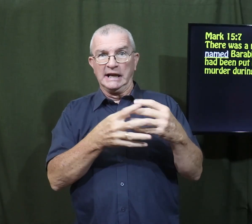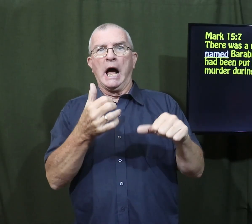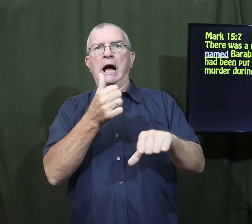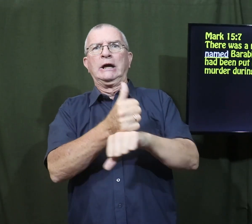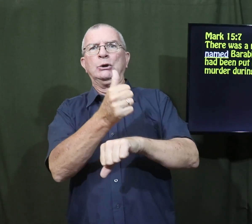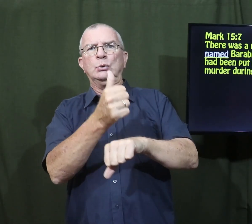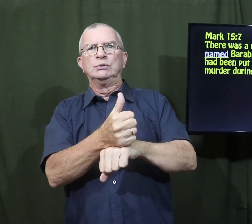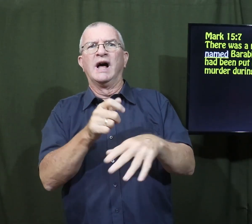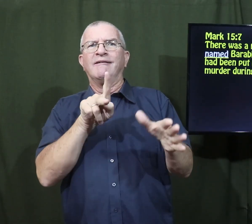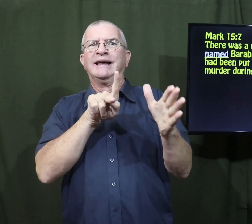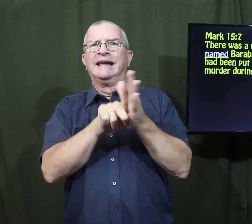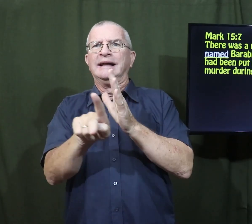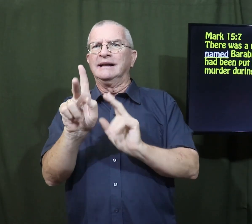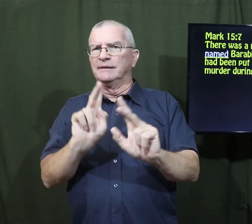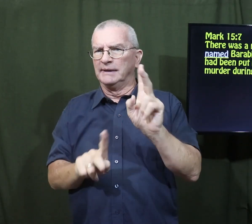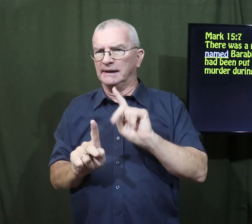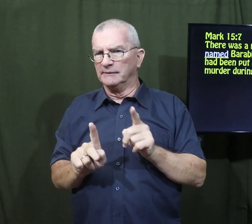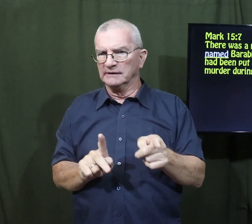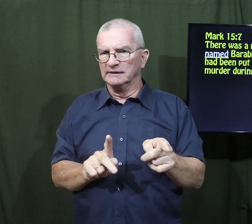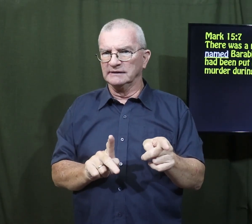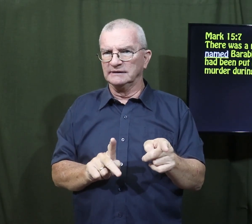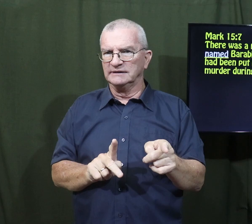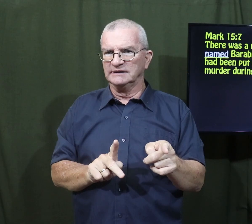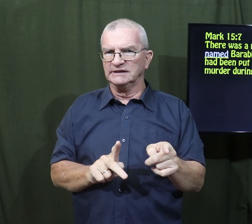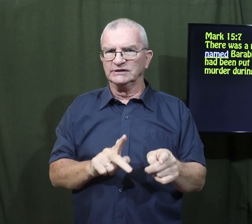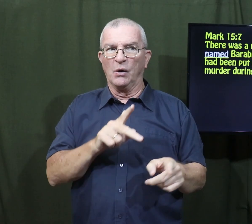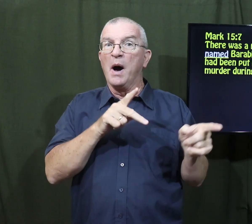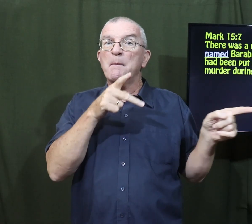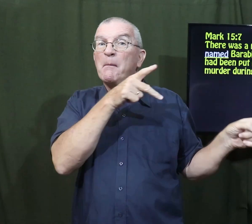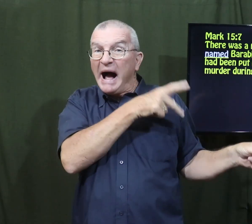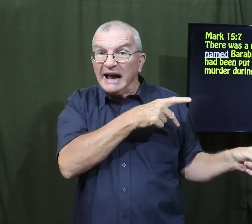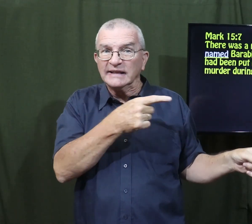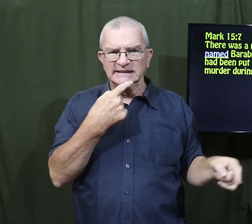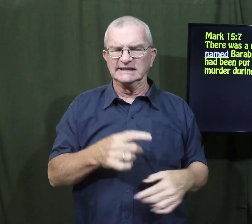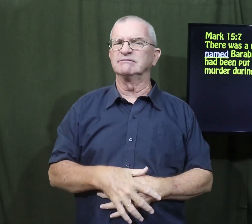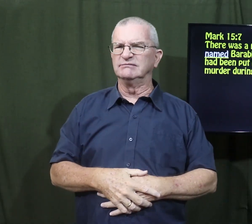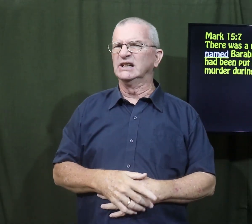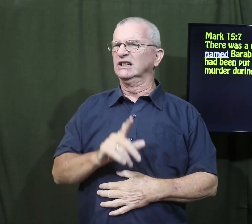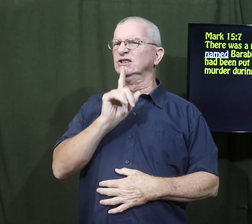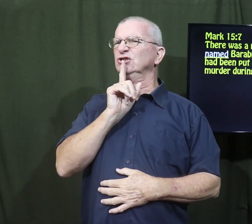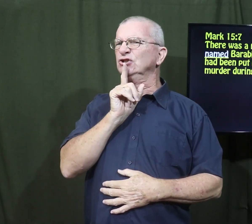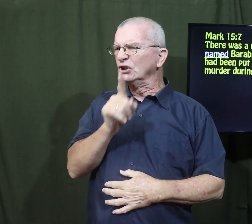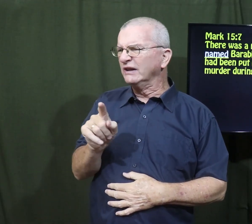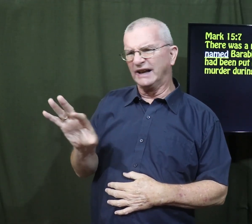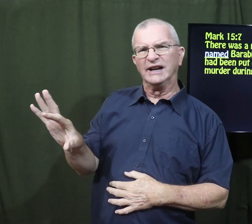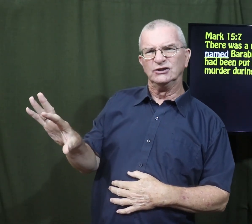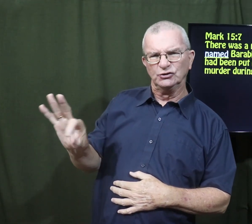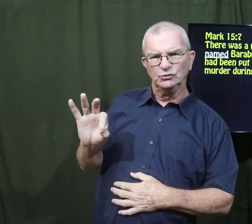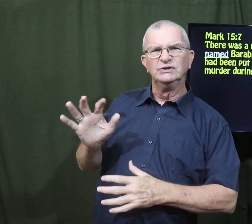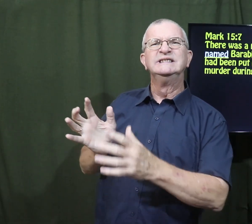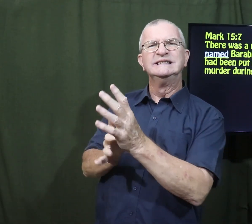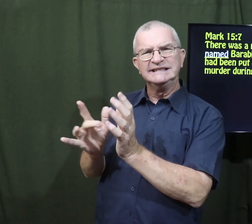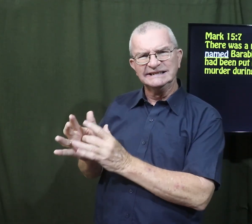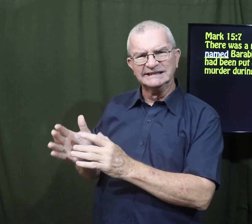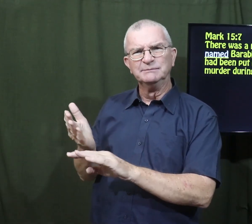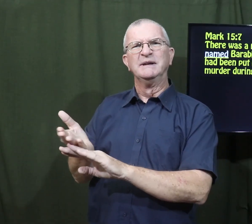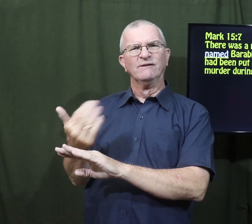So this man was in prison, accused of killing people. And Pilate said, "Surely they will